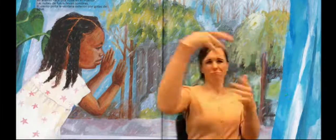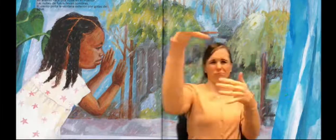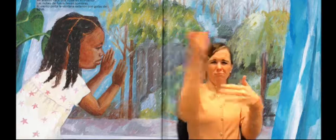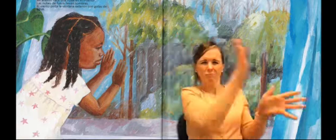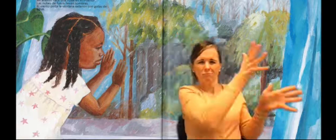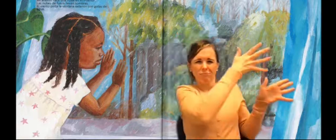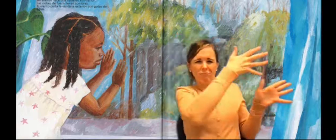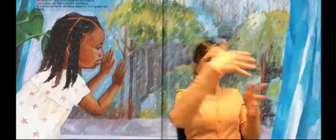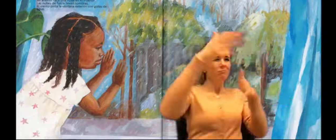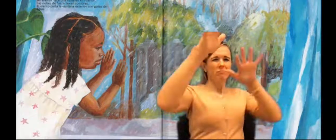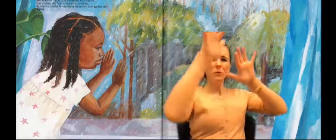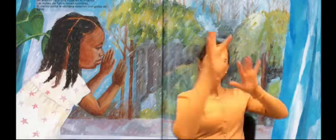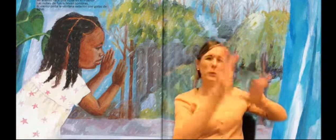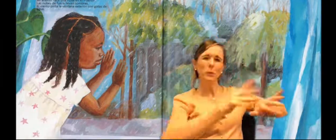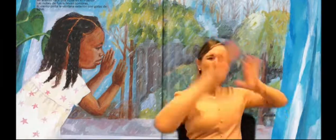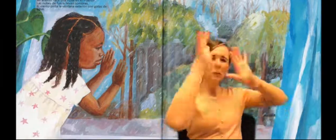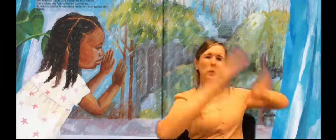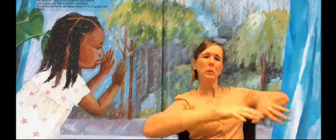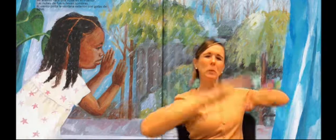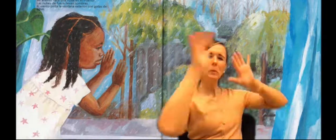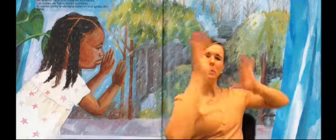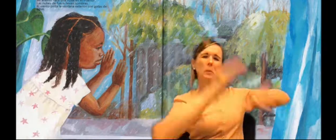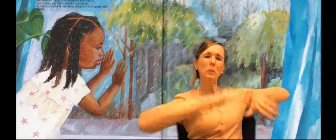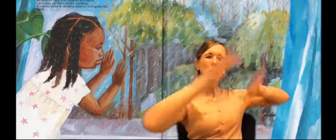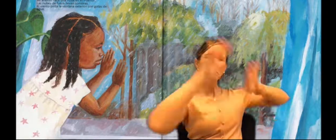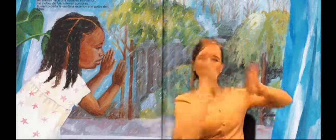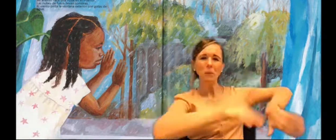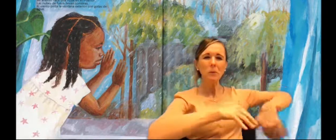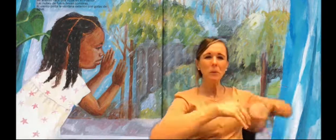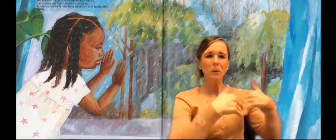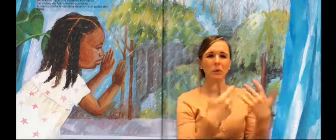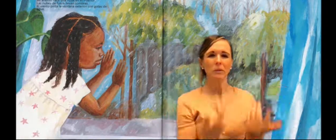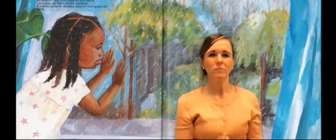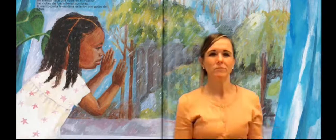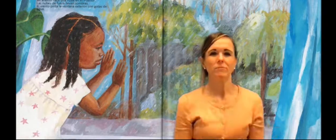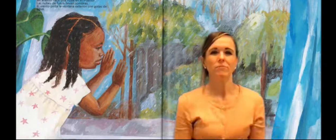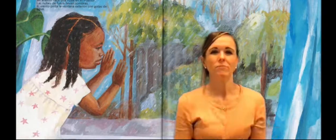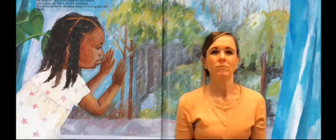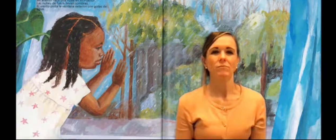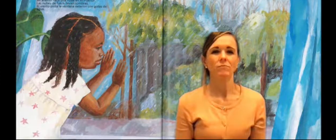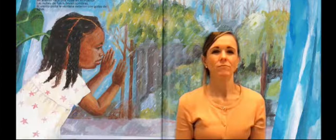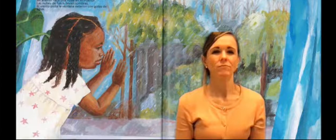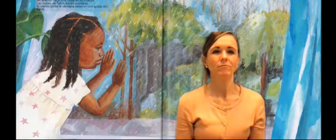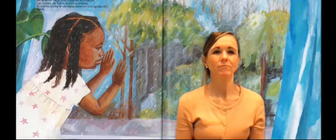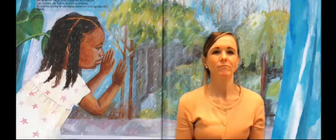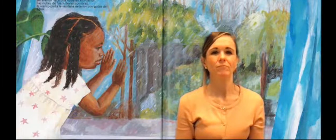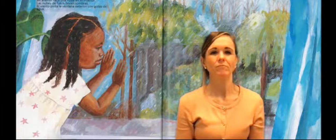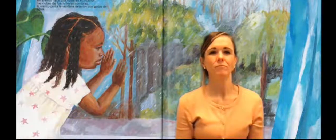Outside is windy and rainy.